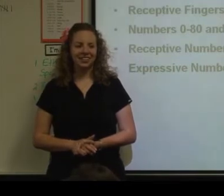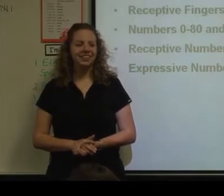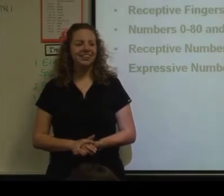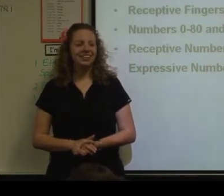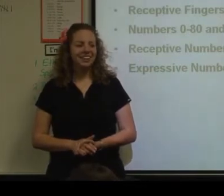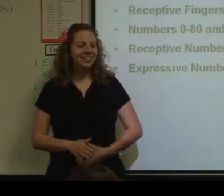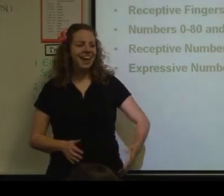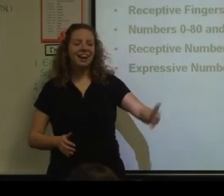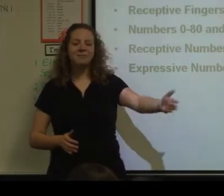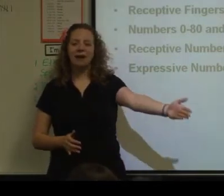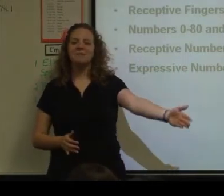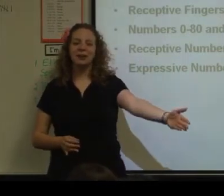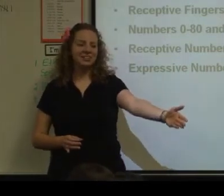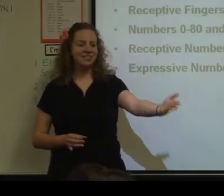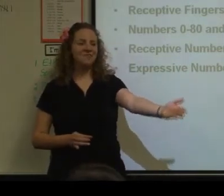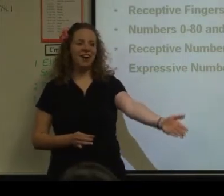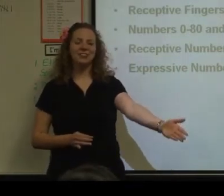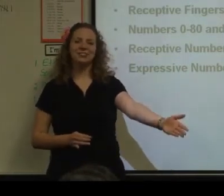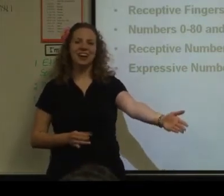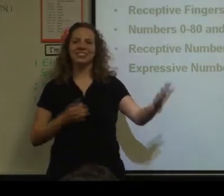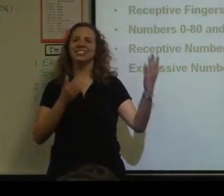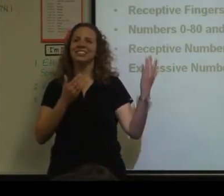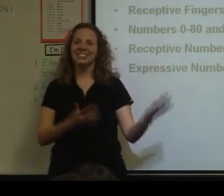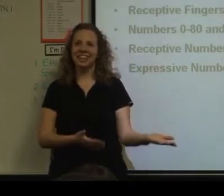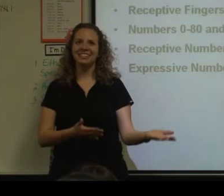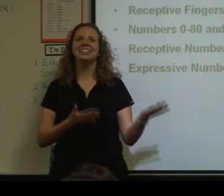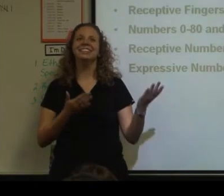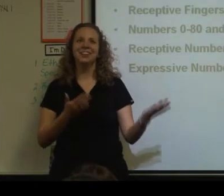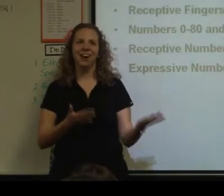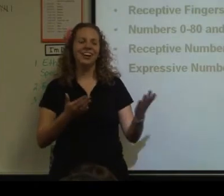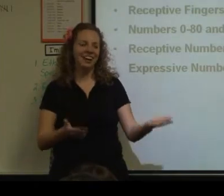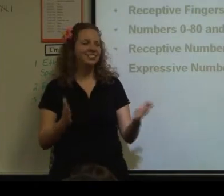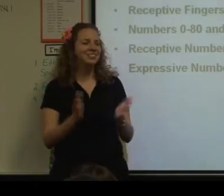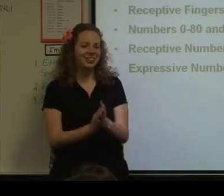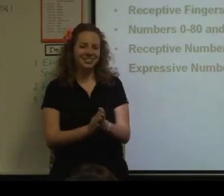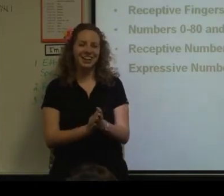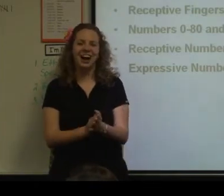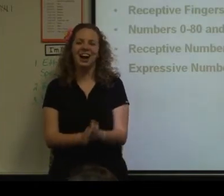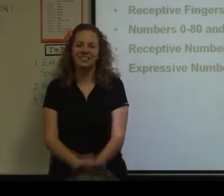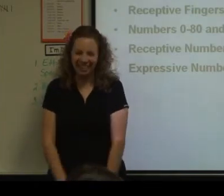What happened to Yay, one person followed the directions and did doll hairs. Good job.